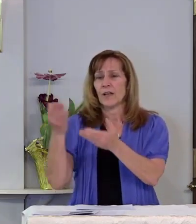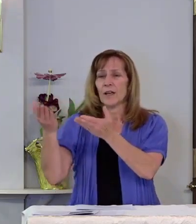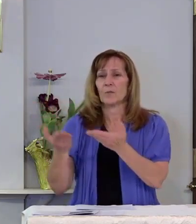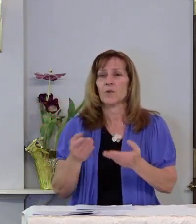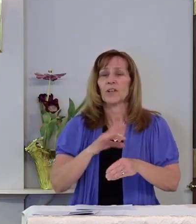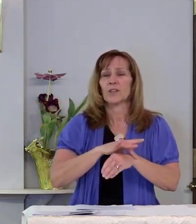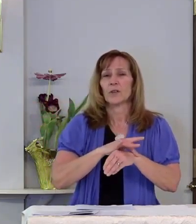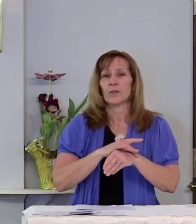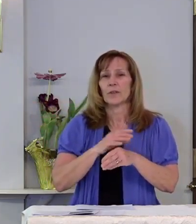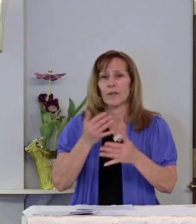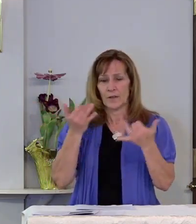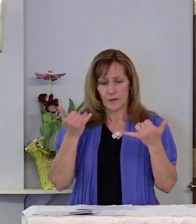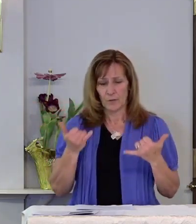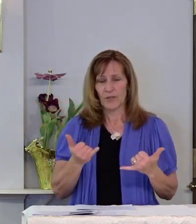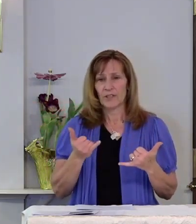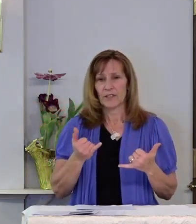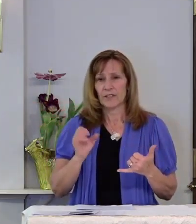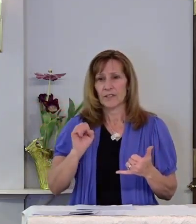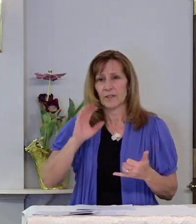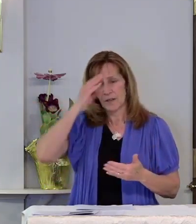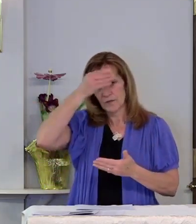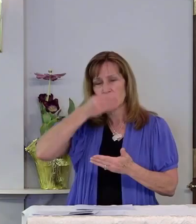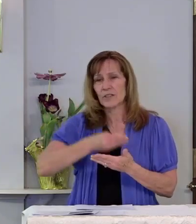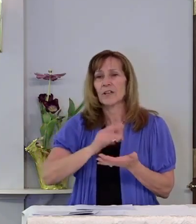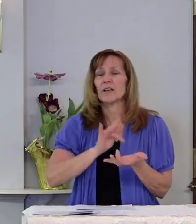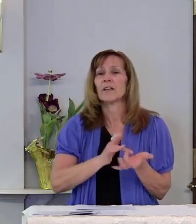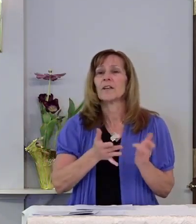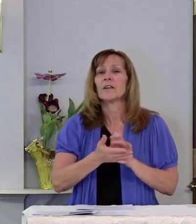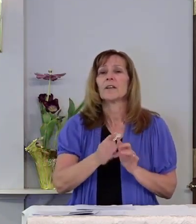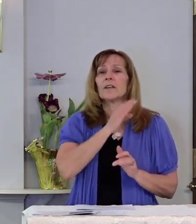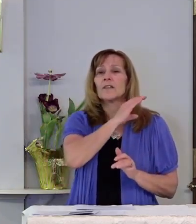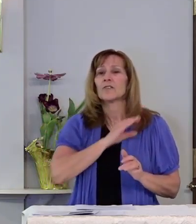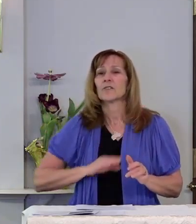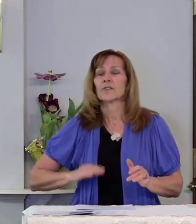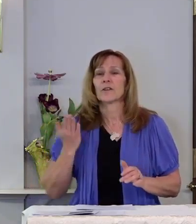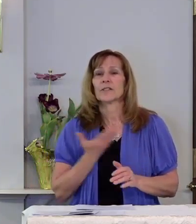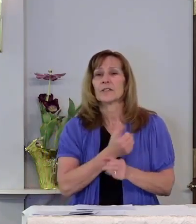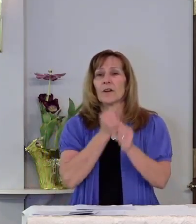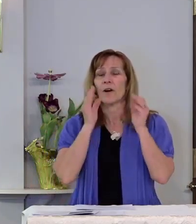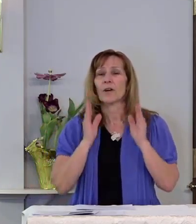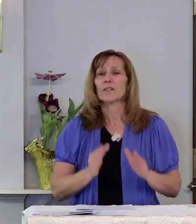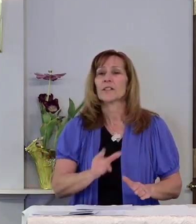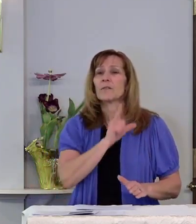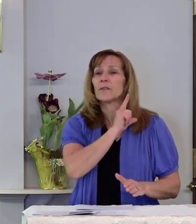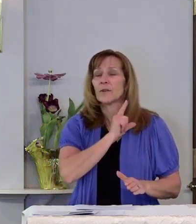spread before you. Feast on the goodness and mercy of God.